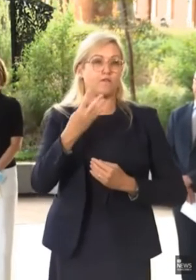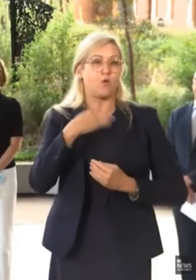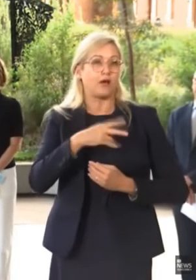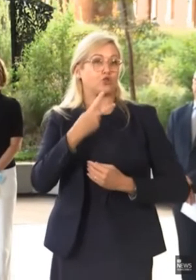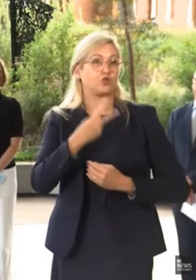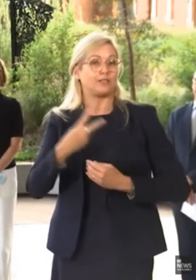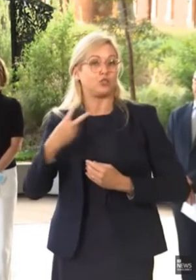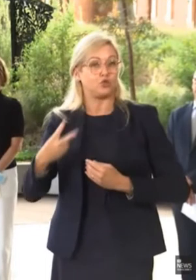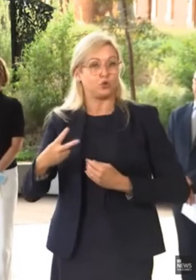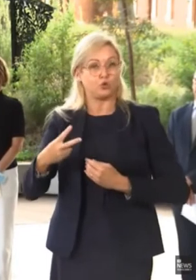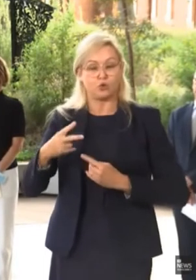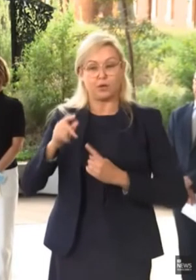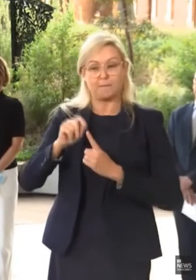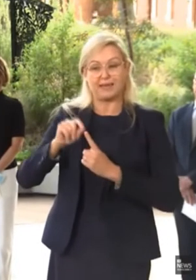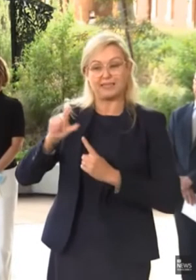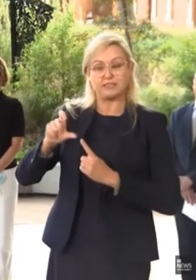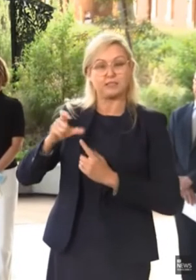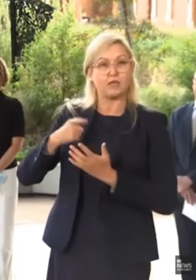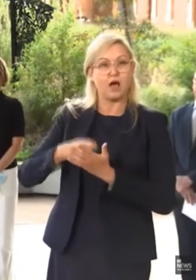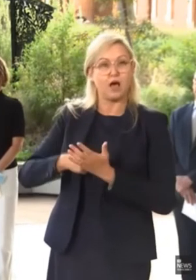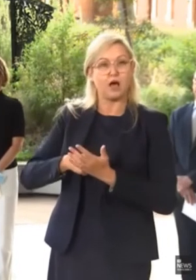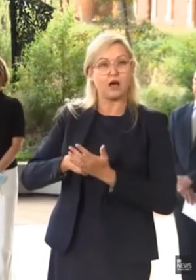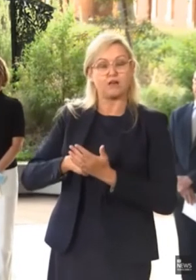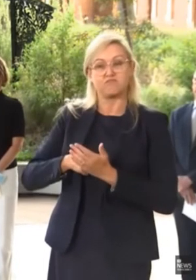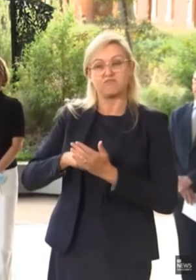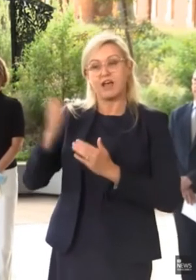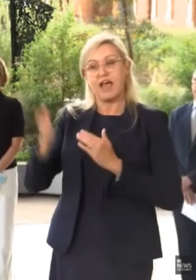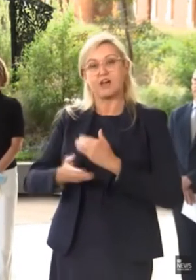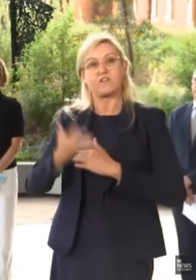9,422 positive PCR results from